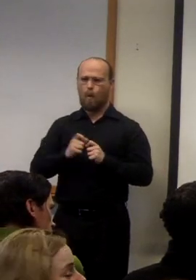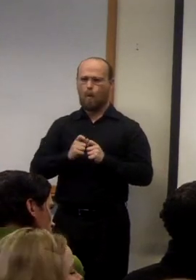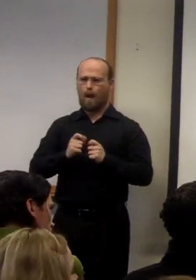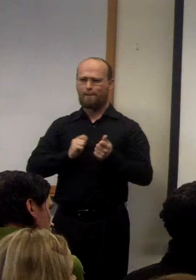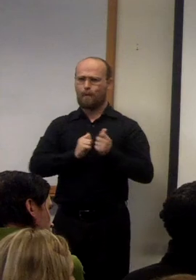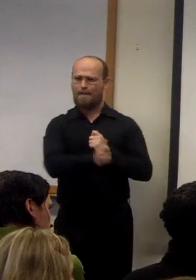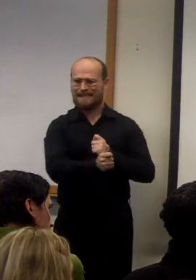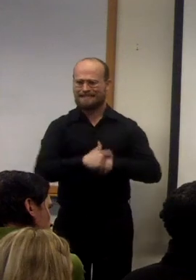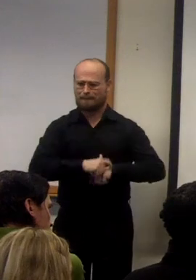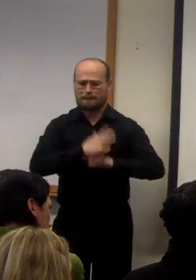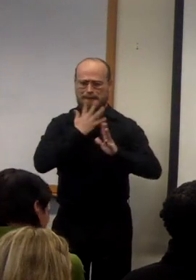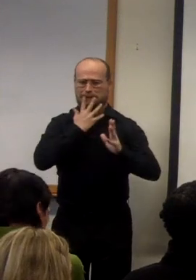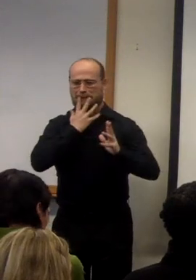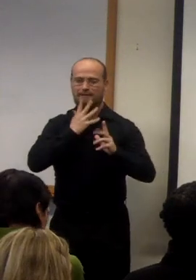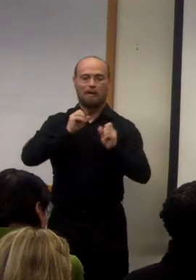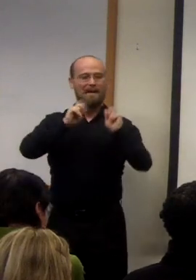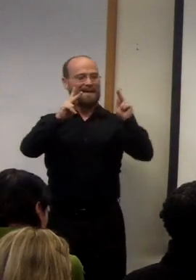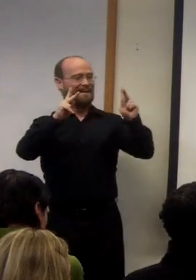okay.